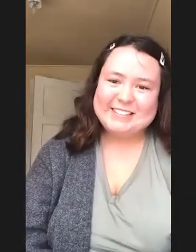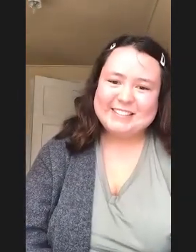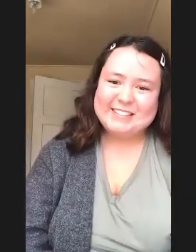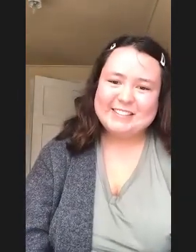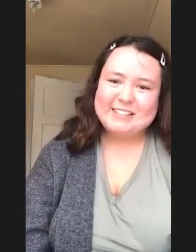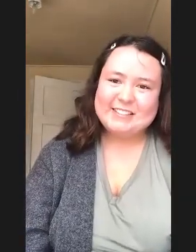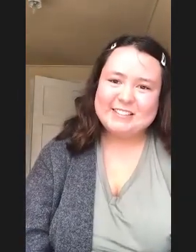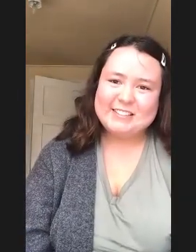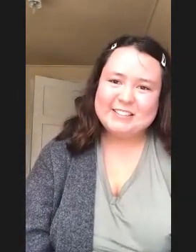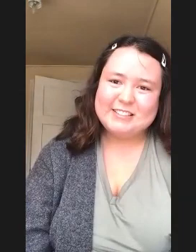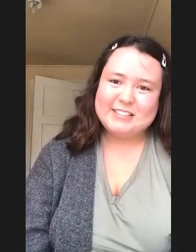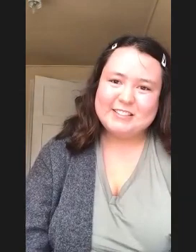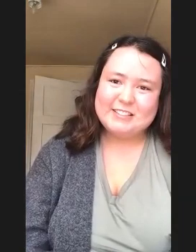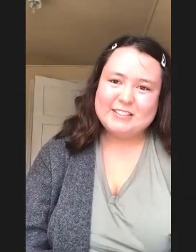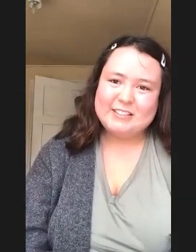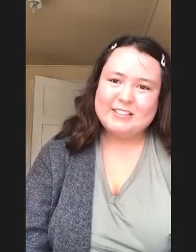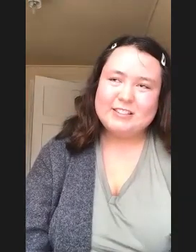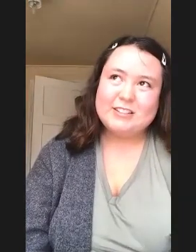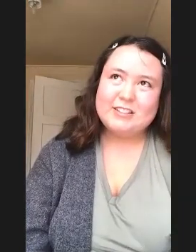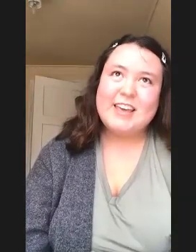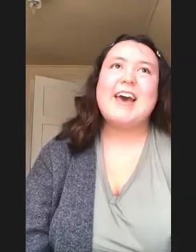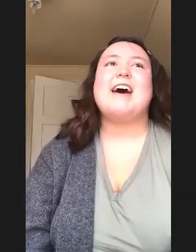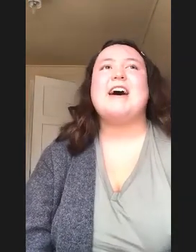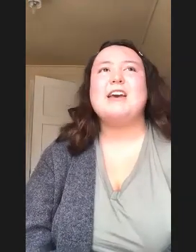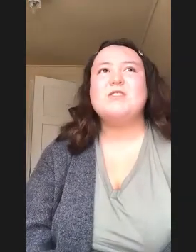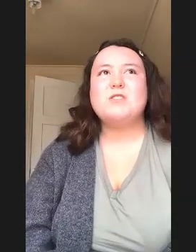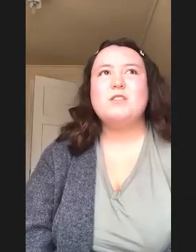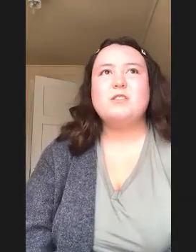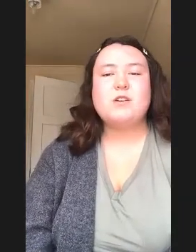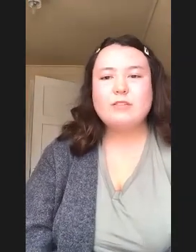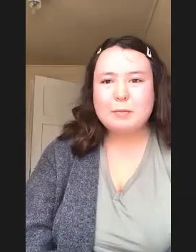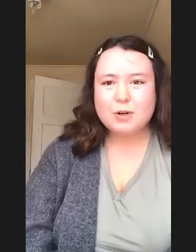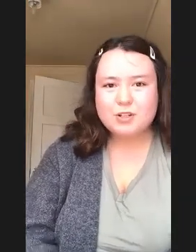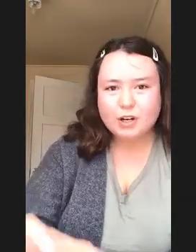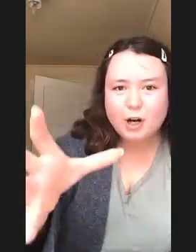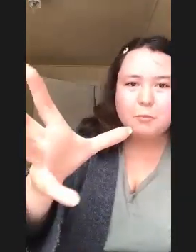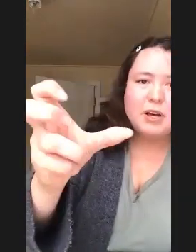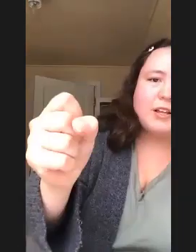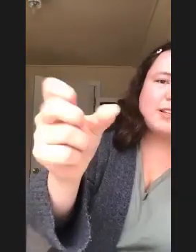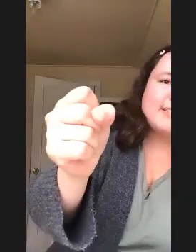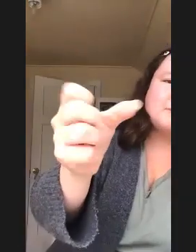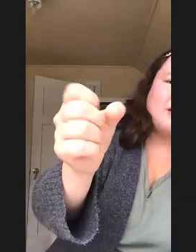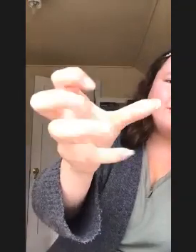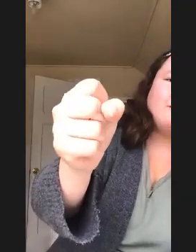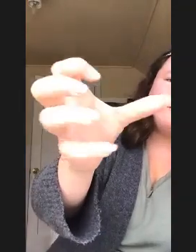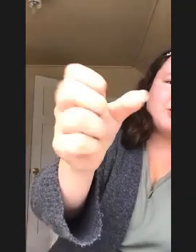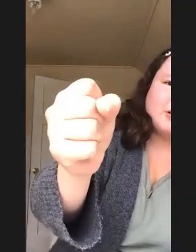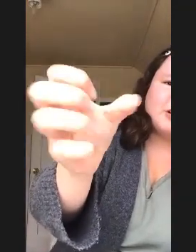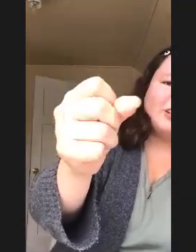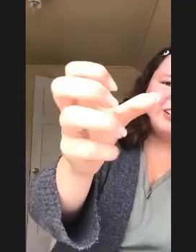Awesome. Do you know like sugar and milk or? Yeah, I don't remember sugar, but this is milk for sure.